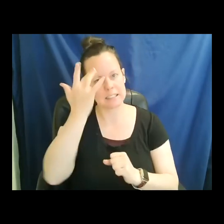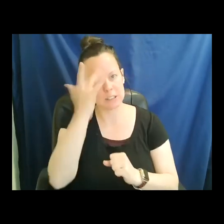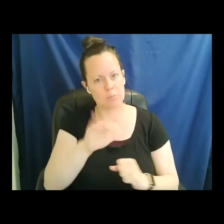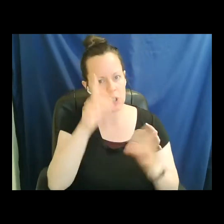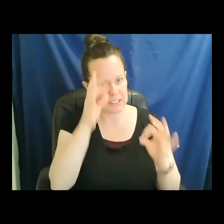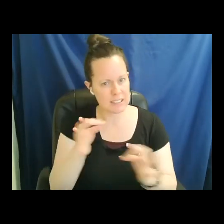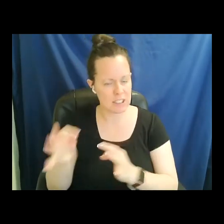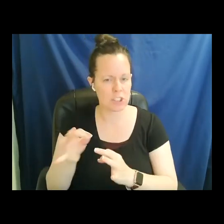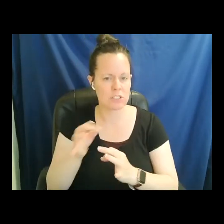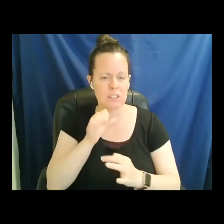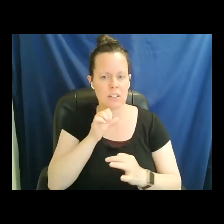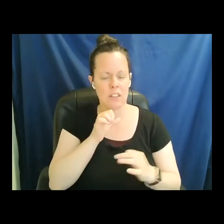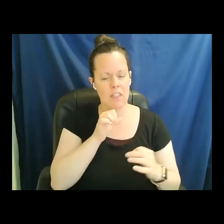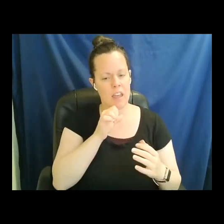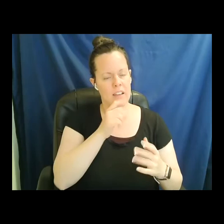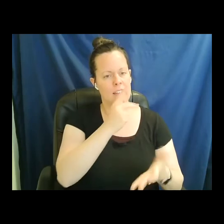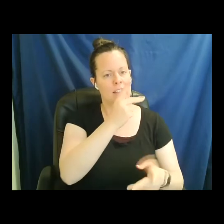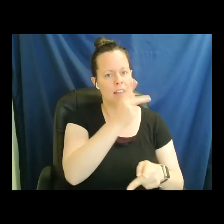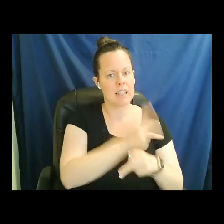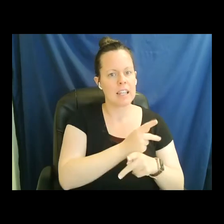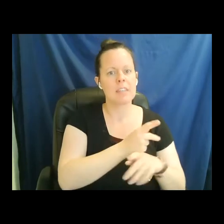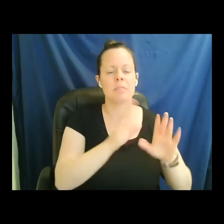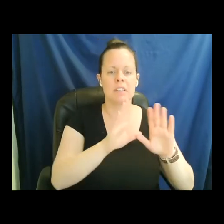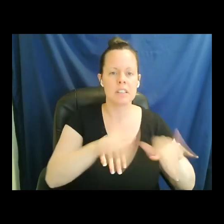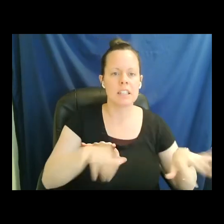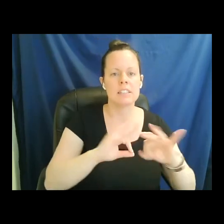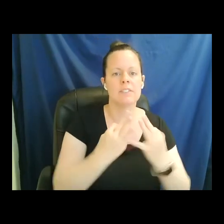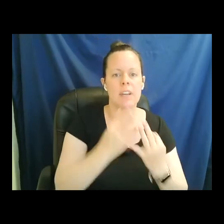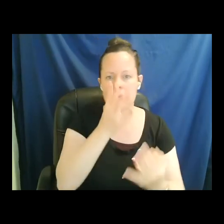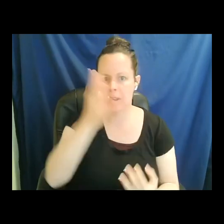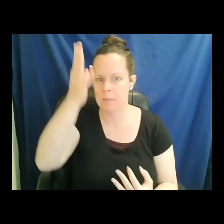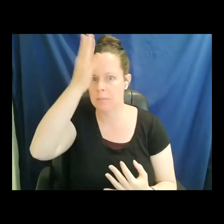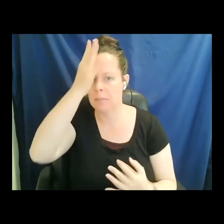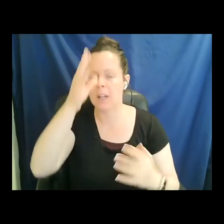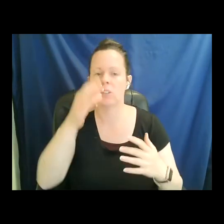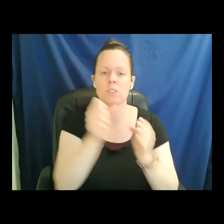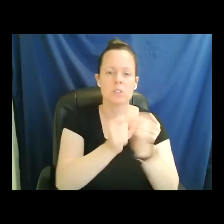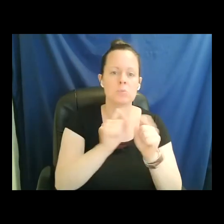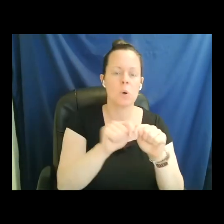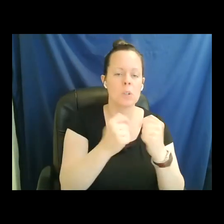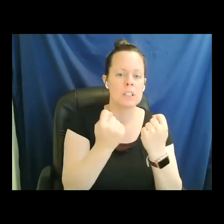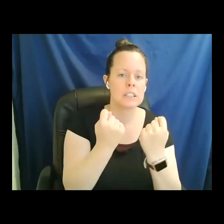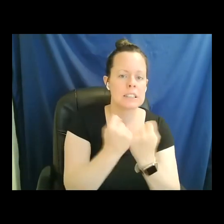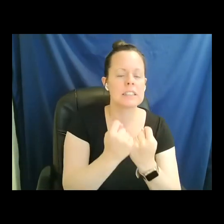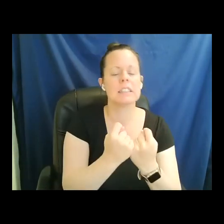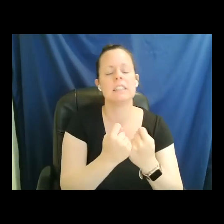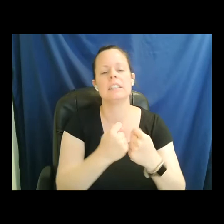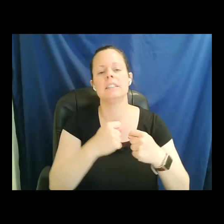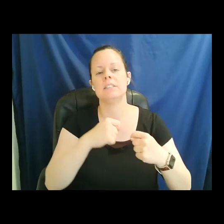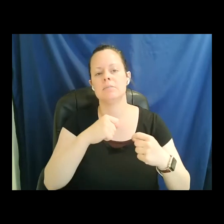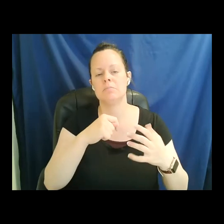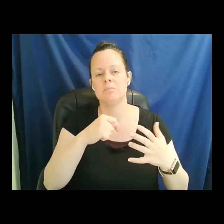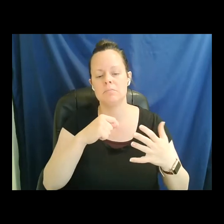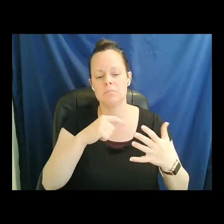siblings, kids, sports teams, and social groups at risk of having a 14-day timeout